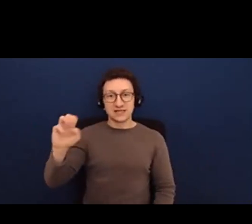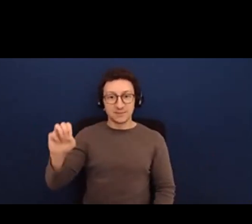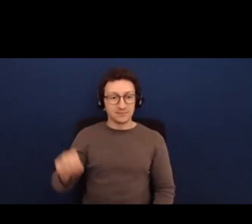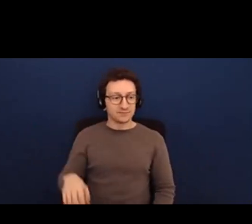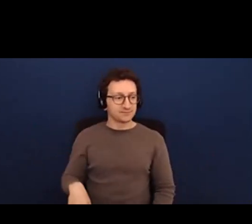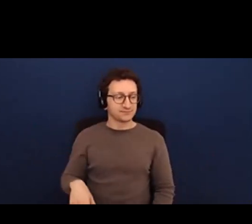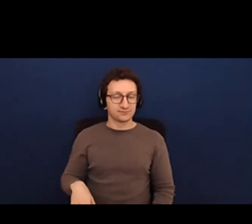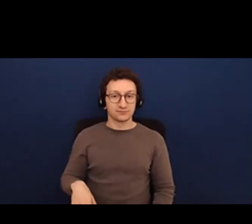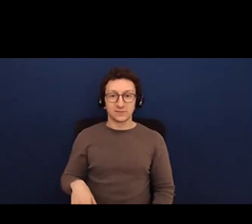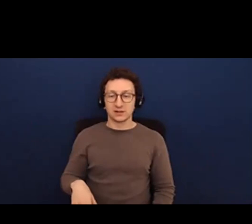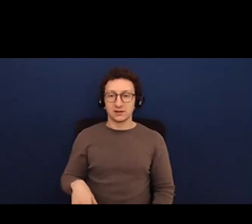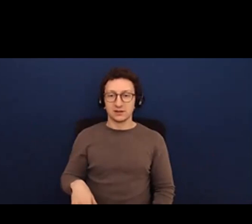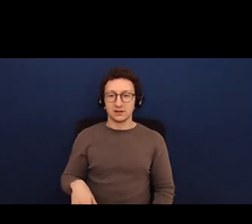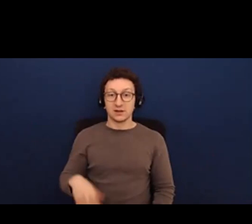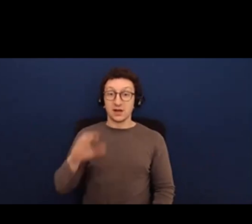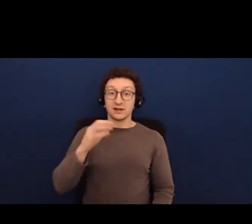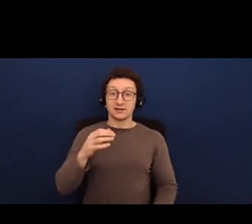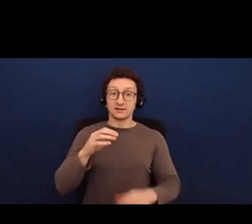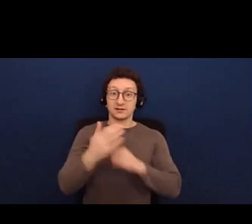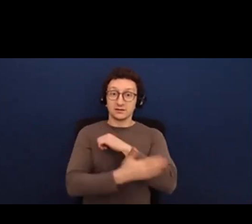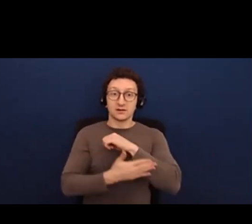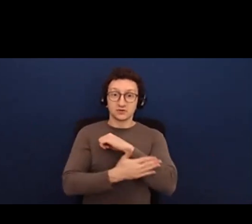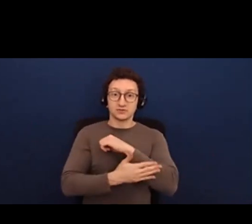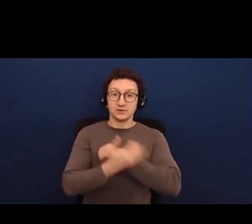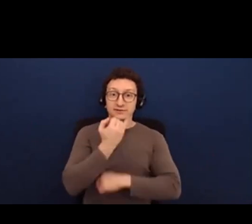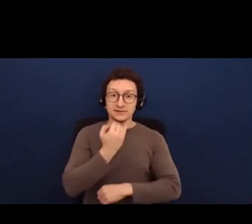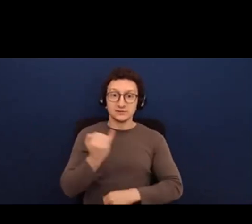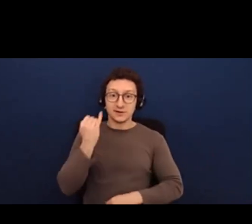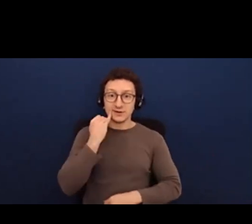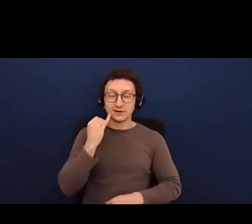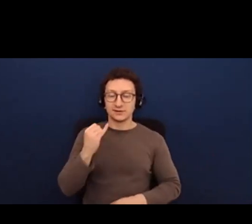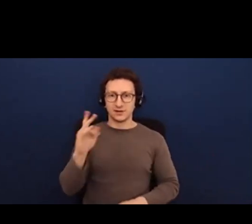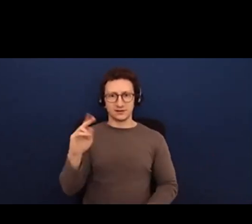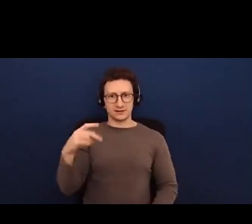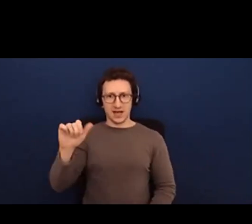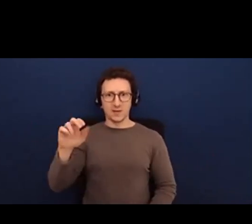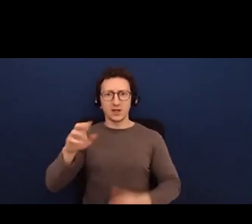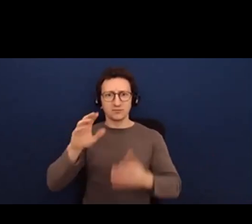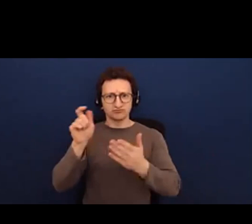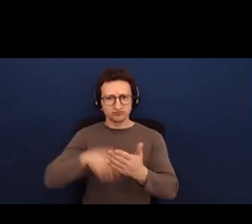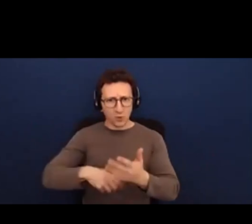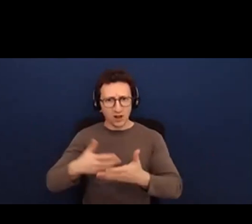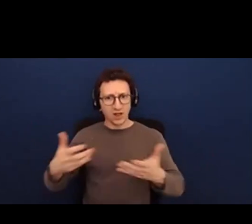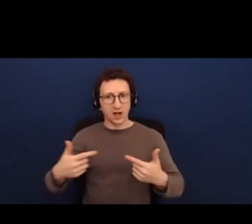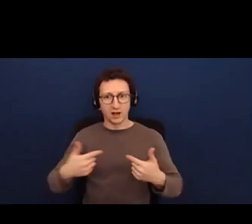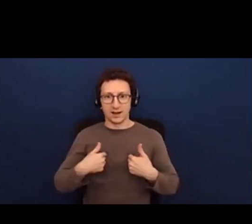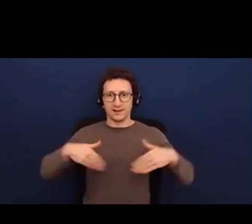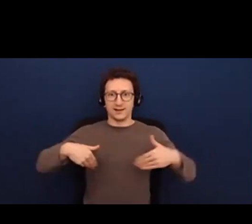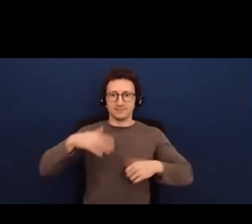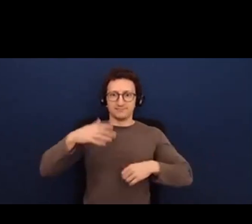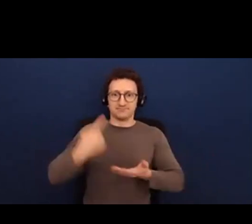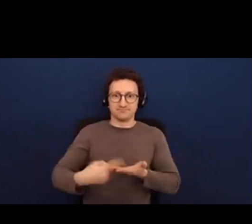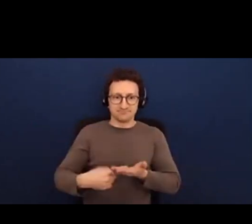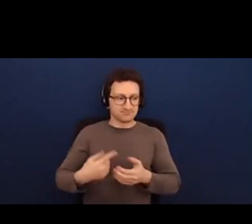and Kaplan writes about the establishment of the state, and he's very, very excited about it. I haven't said anything about the death of